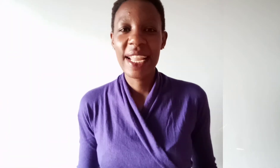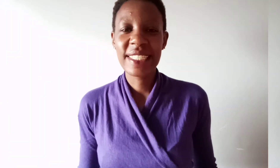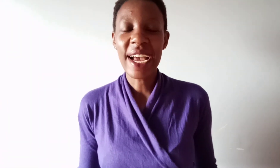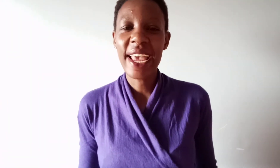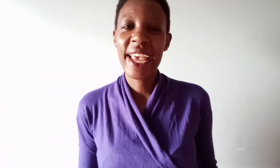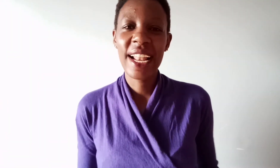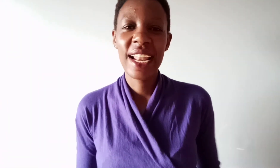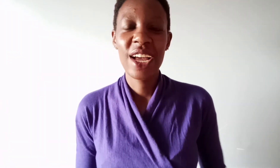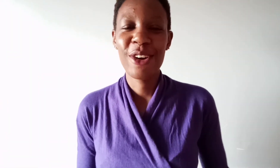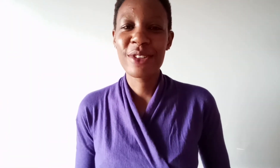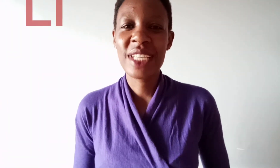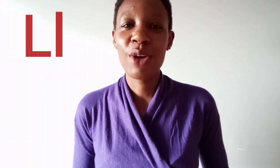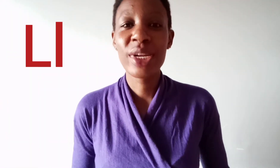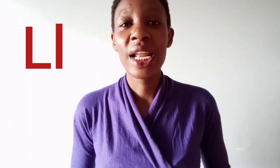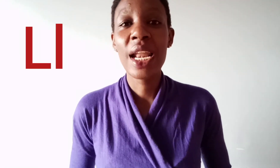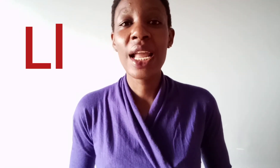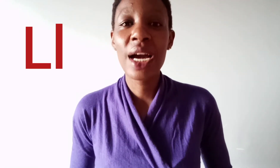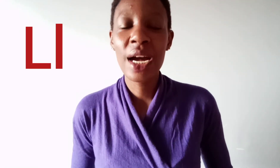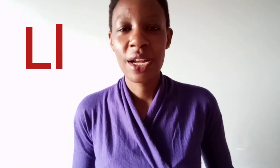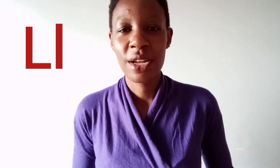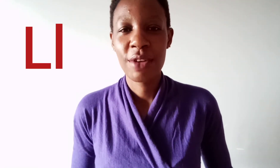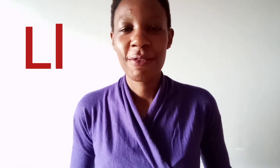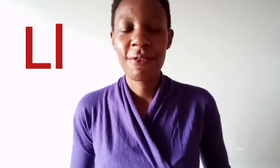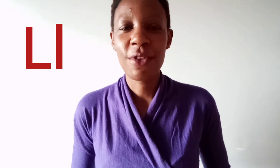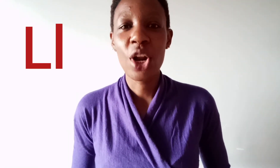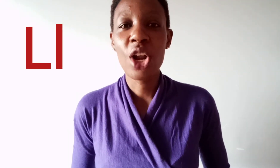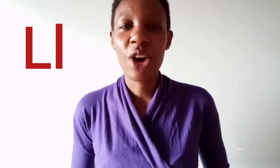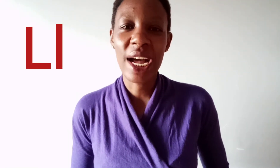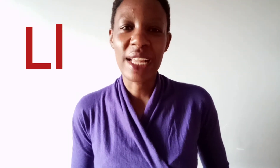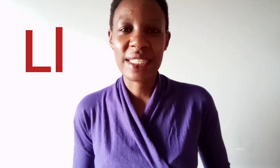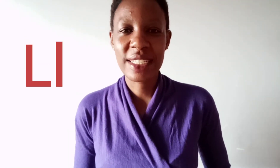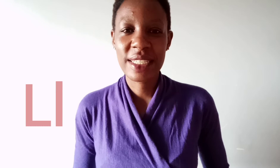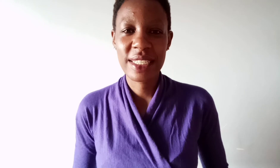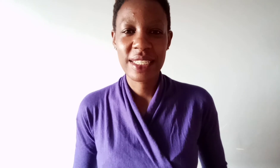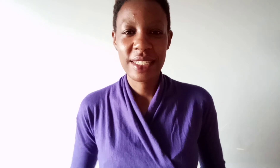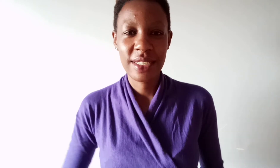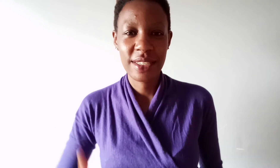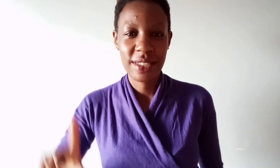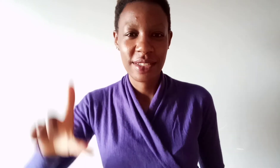Letter L or sound L for locust.